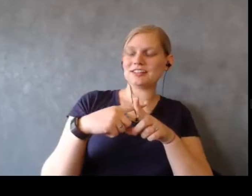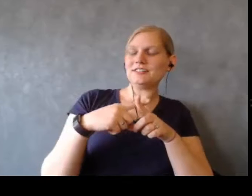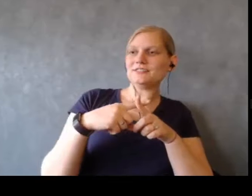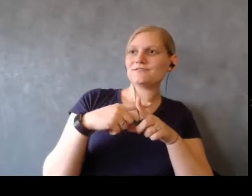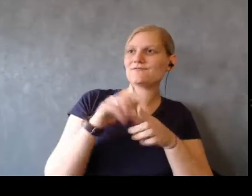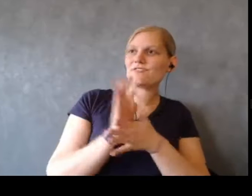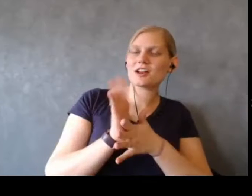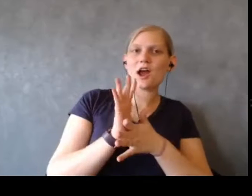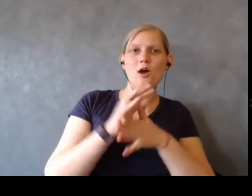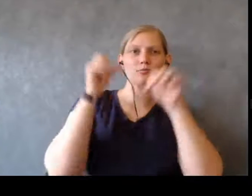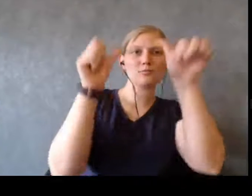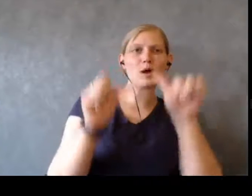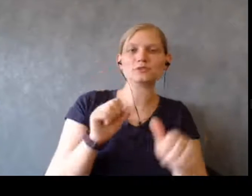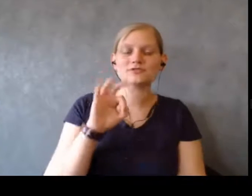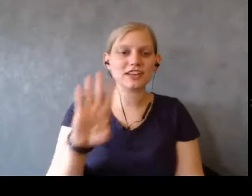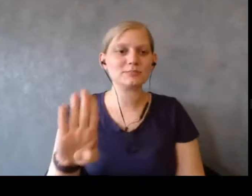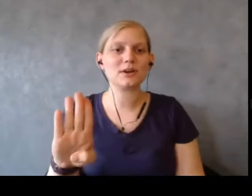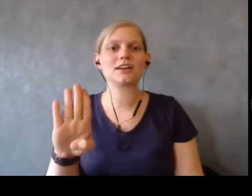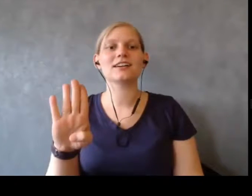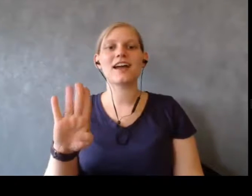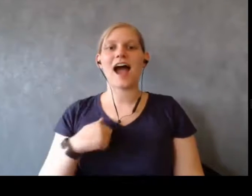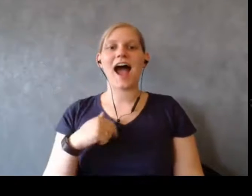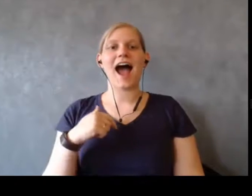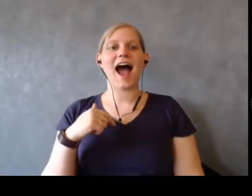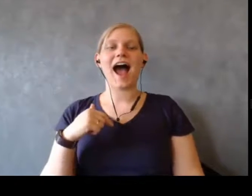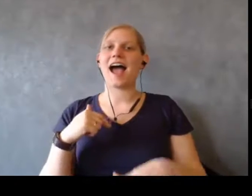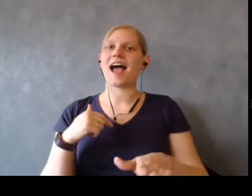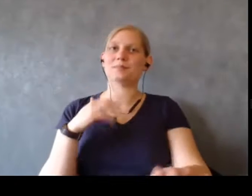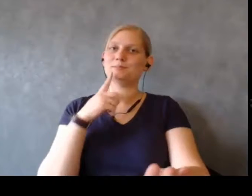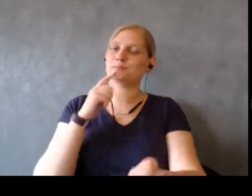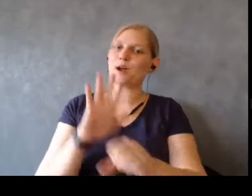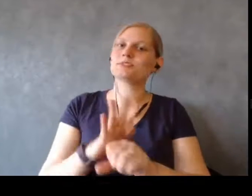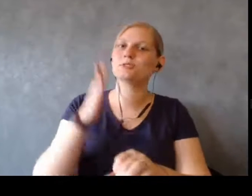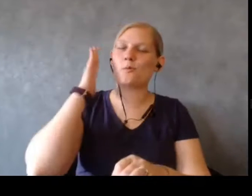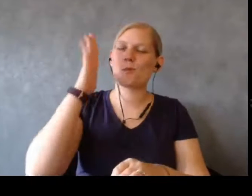post it on your Facebook wall. I guarantee you'll get the likes you've always wanted.